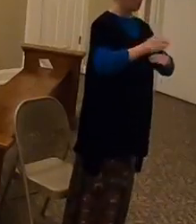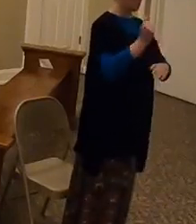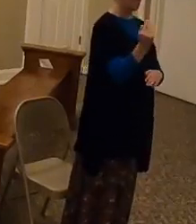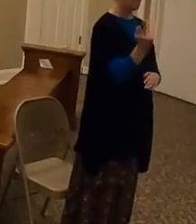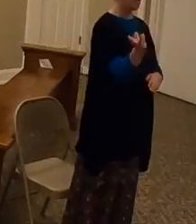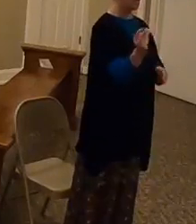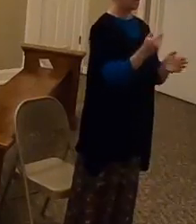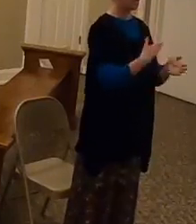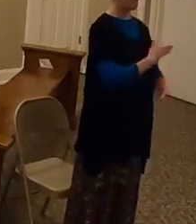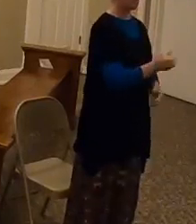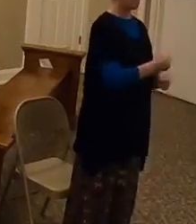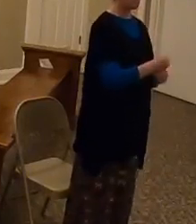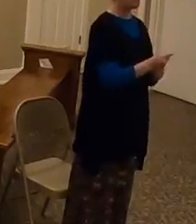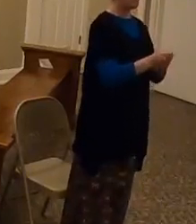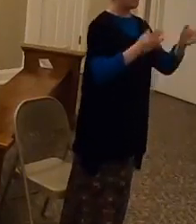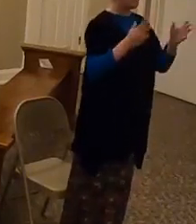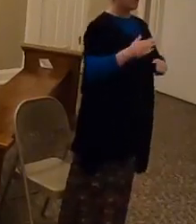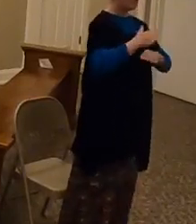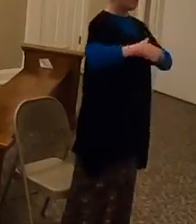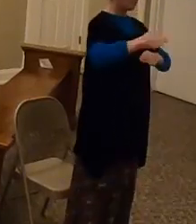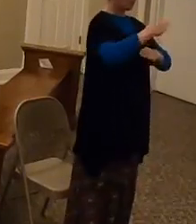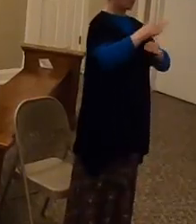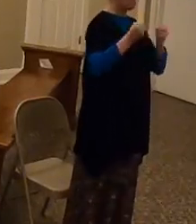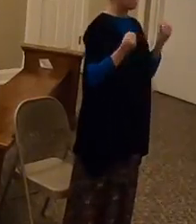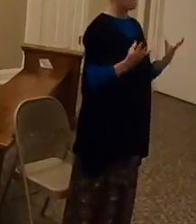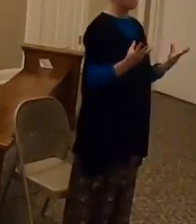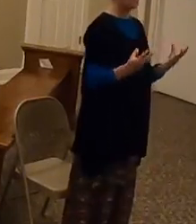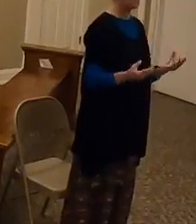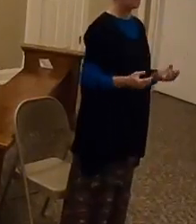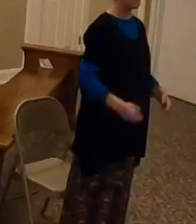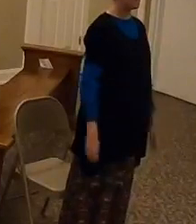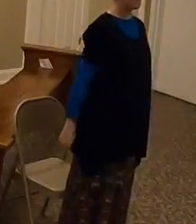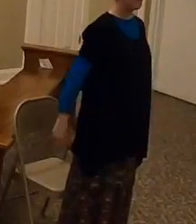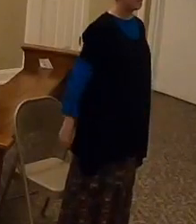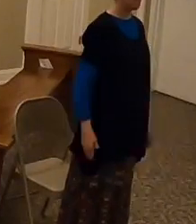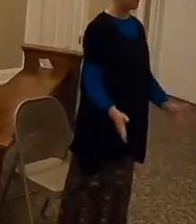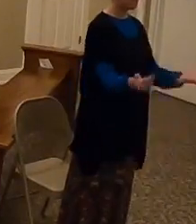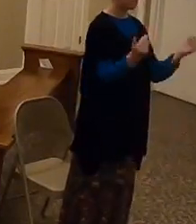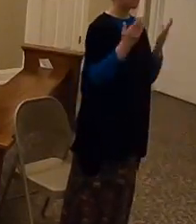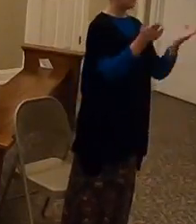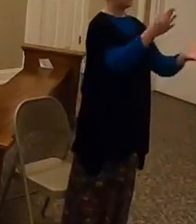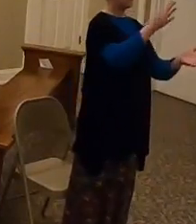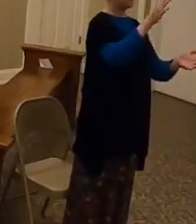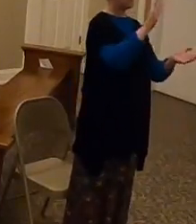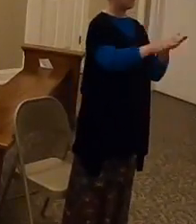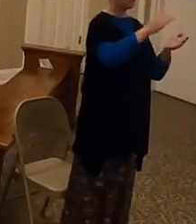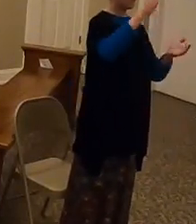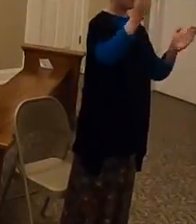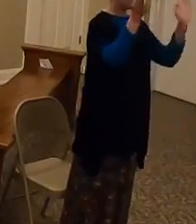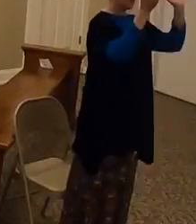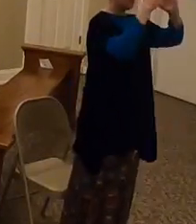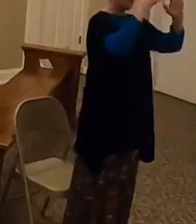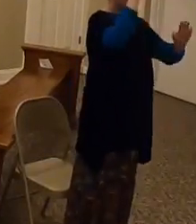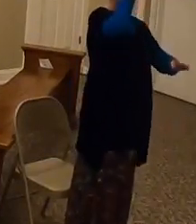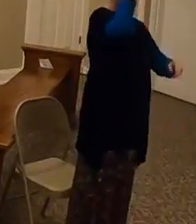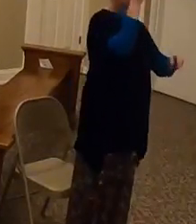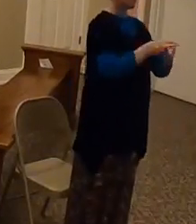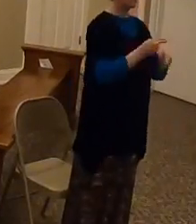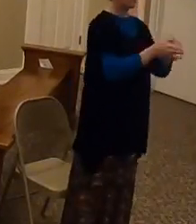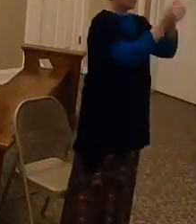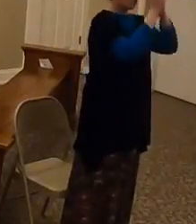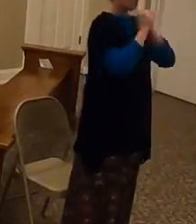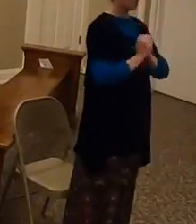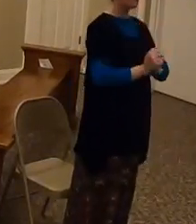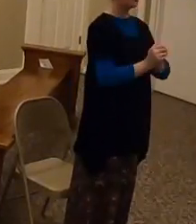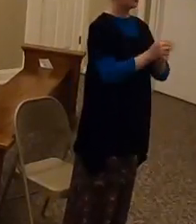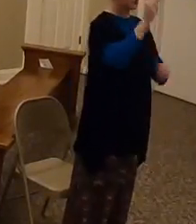things. I'm going to make you ruler over many. Hallelujah. Come on, give Him glory right now. Let's praise His name. Let's worship